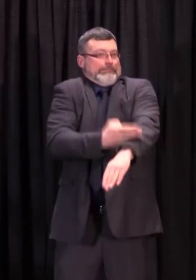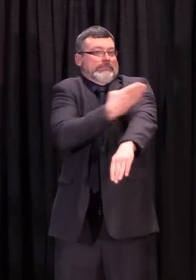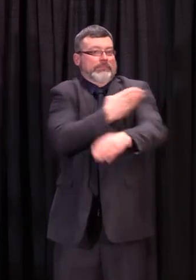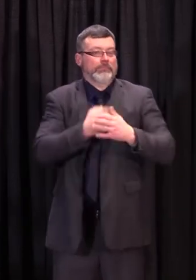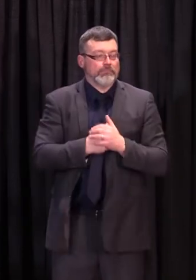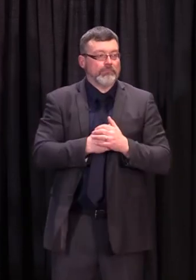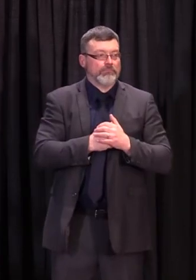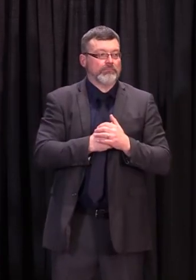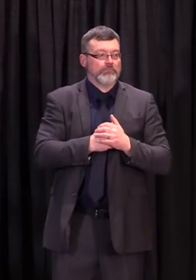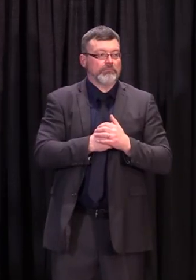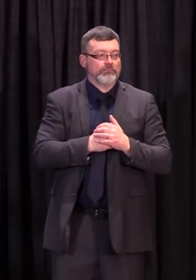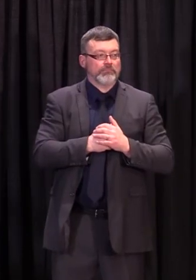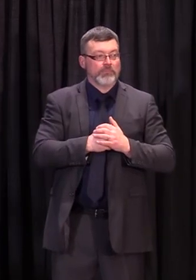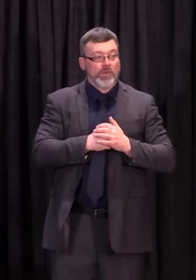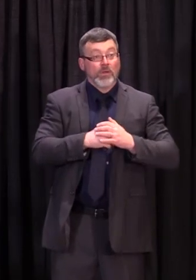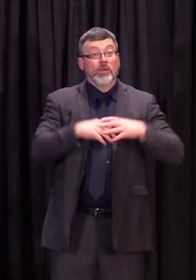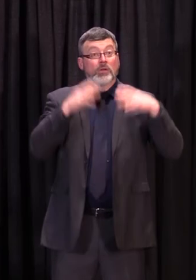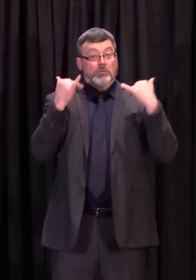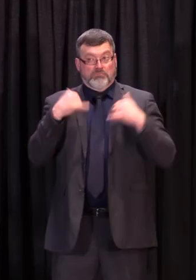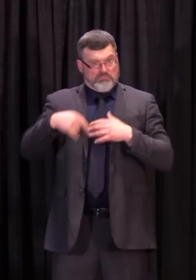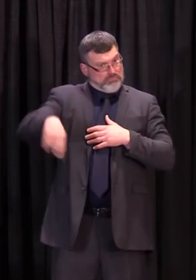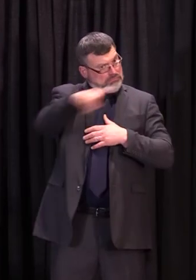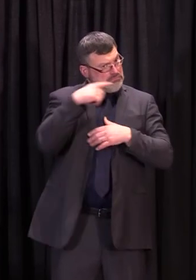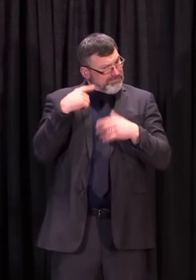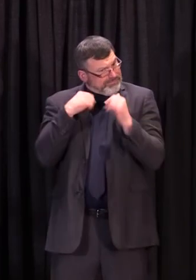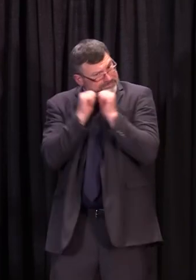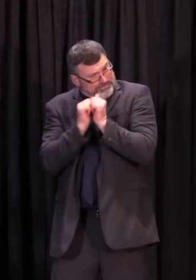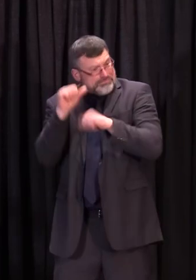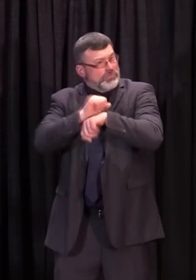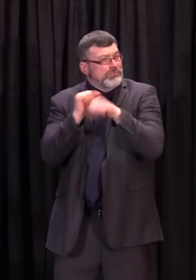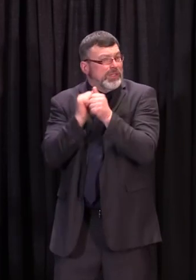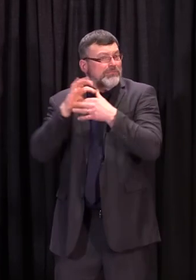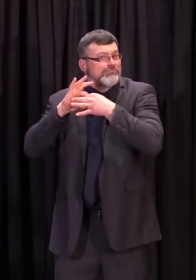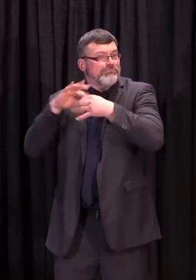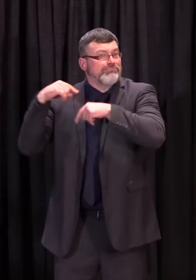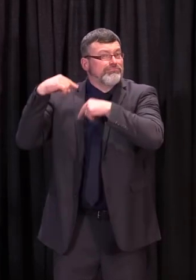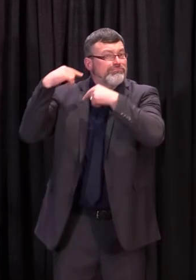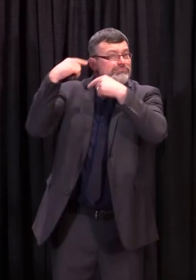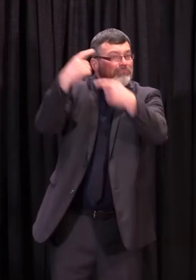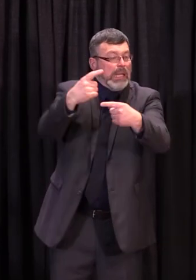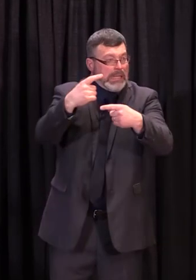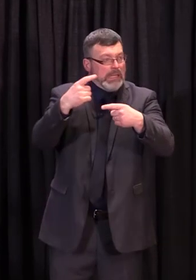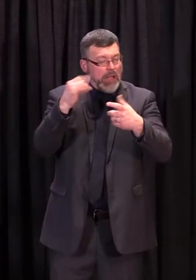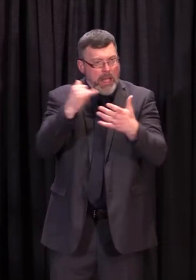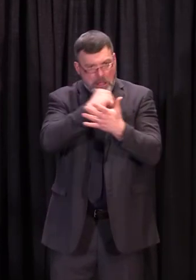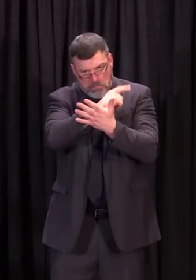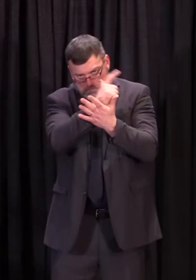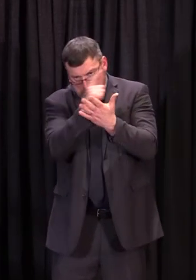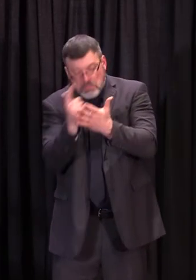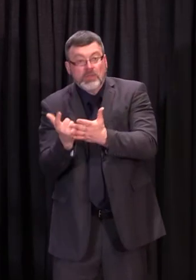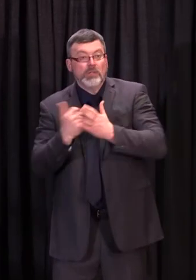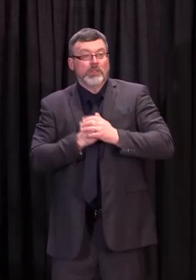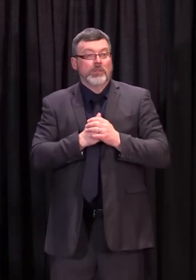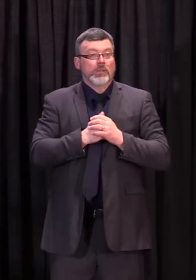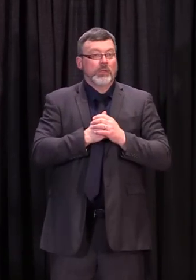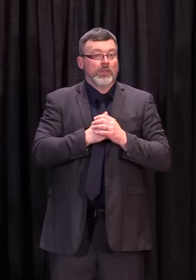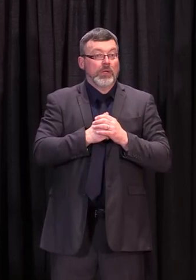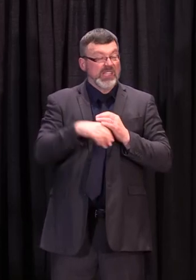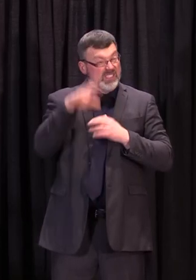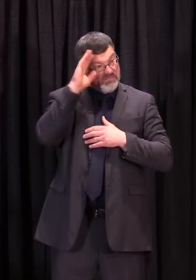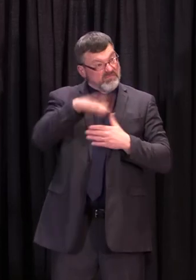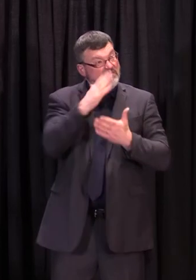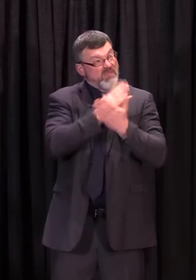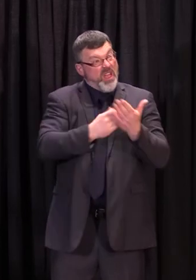You worked with me to fund about half of this proposal. And although some ARPA dollars went to other initiatives last